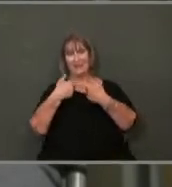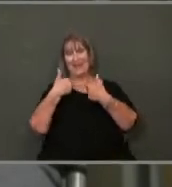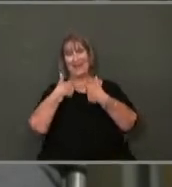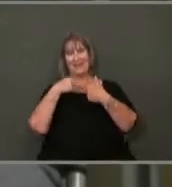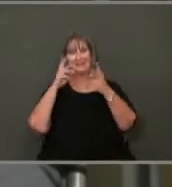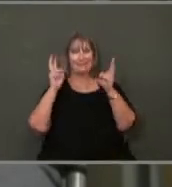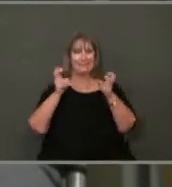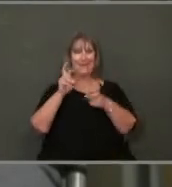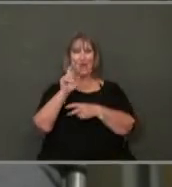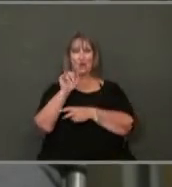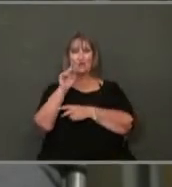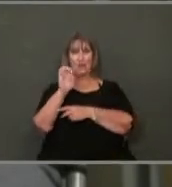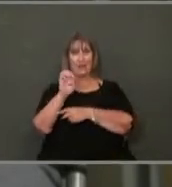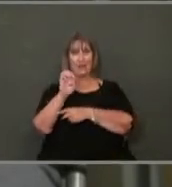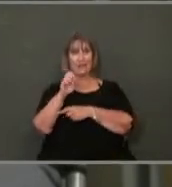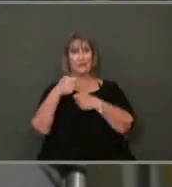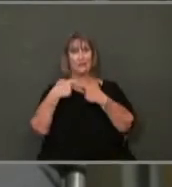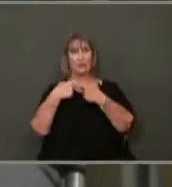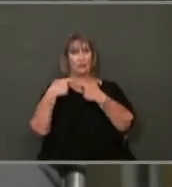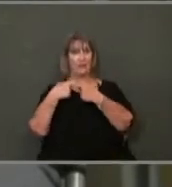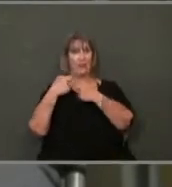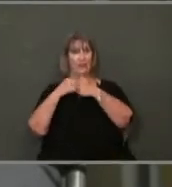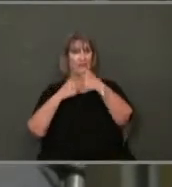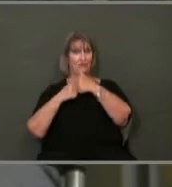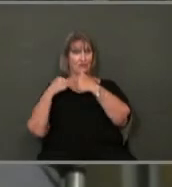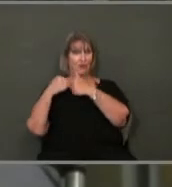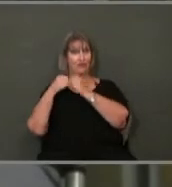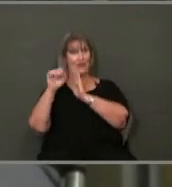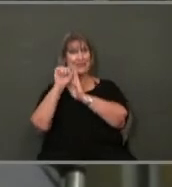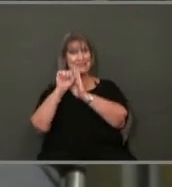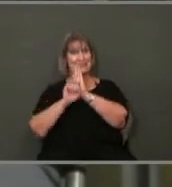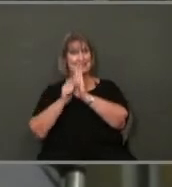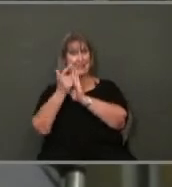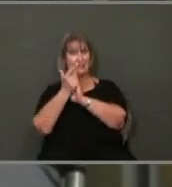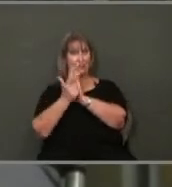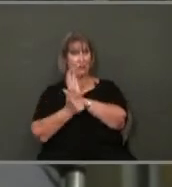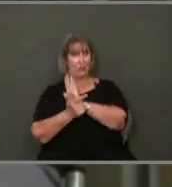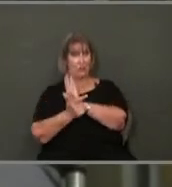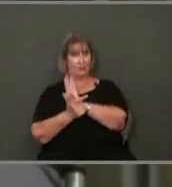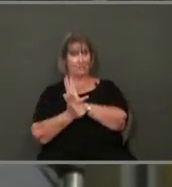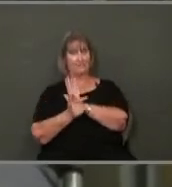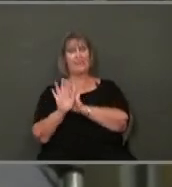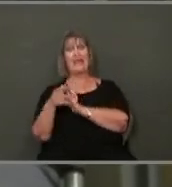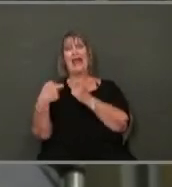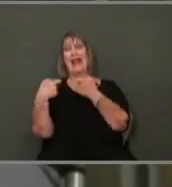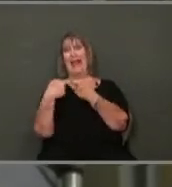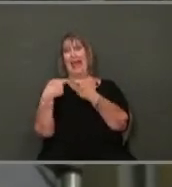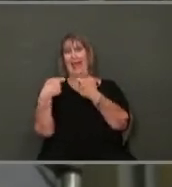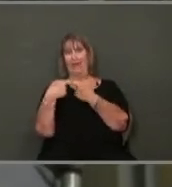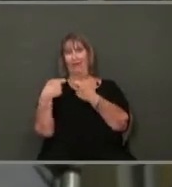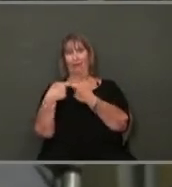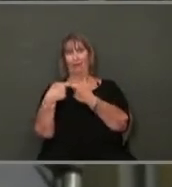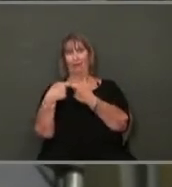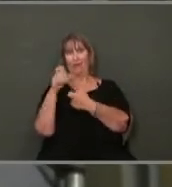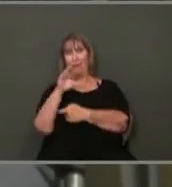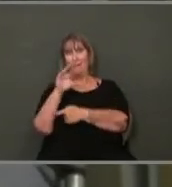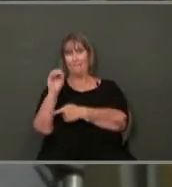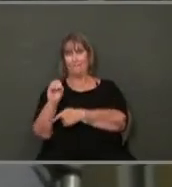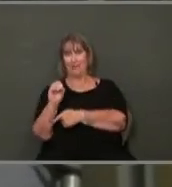structure and state law. And state law says that utilities, particularly electric utilities, have